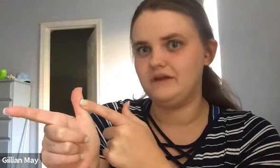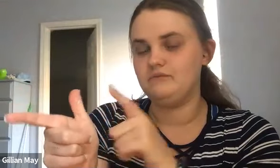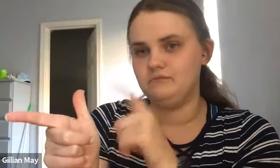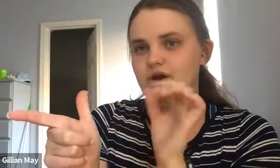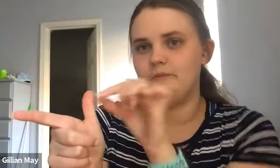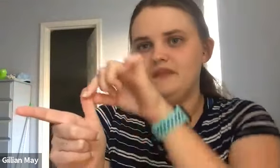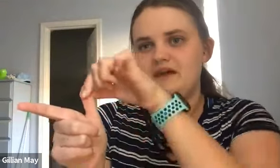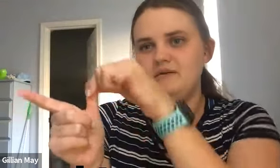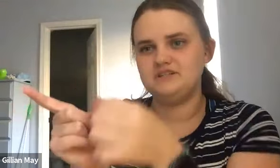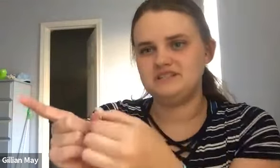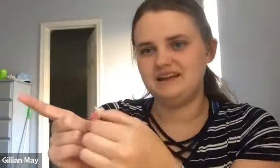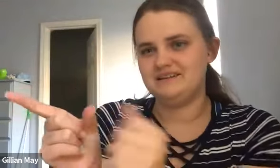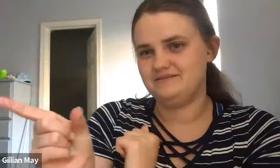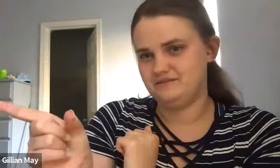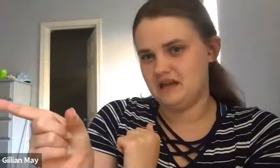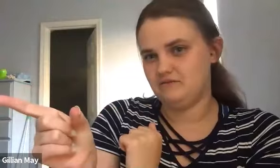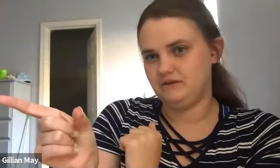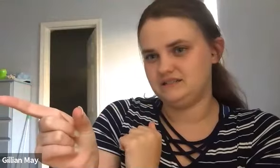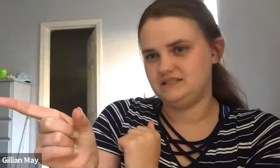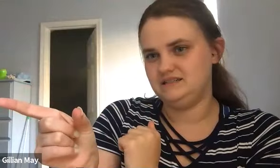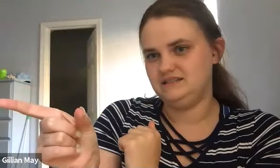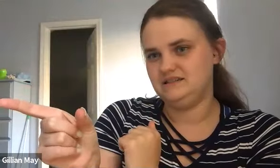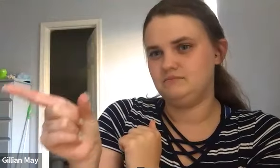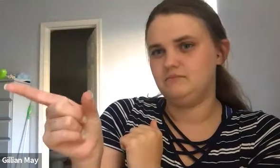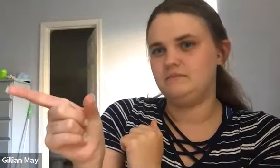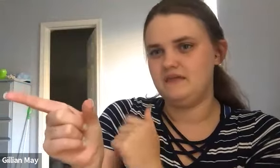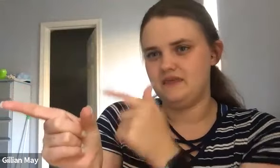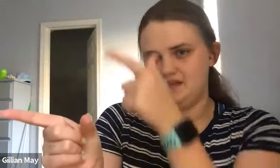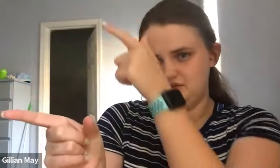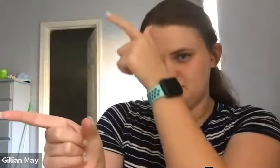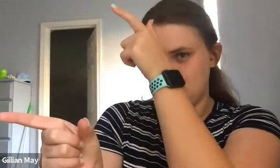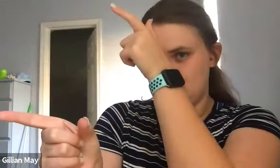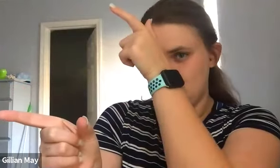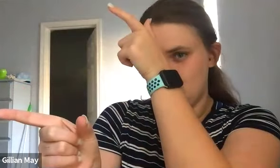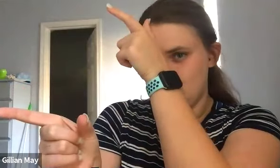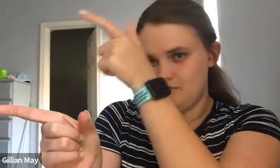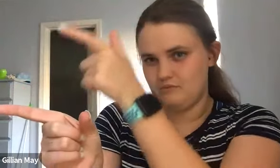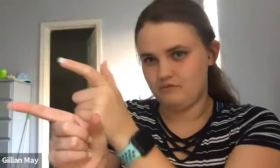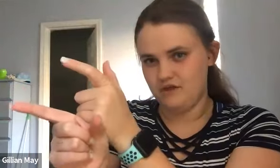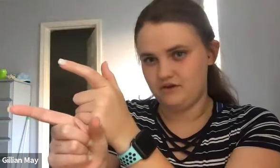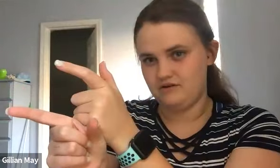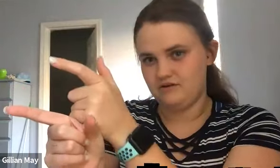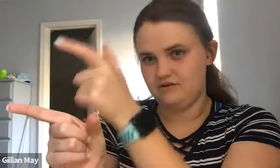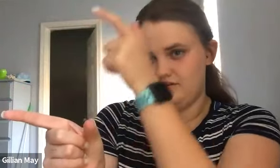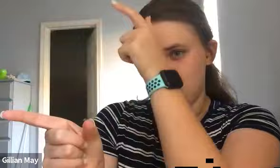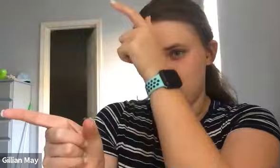like, but just like kind of down rested. And then you do brother. So we're